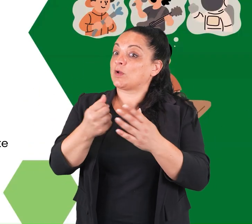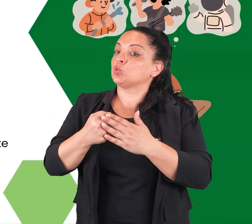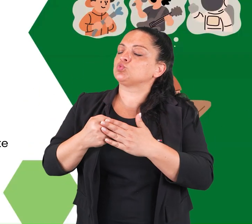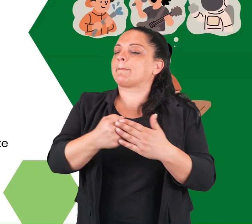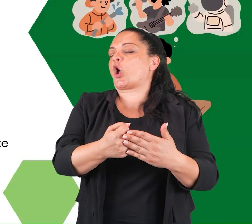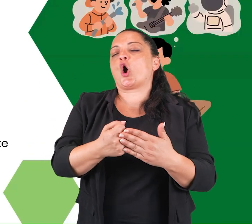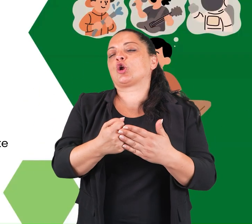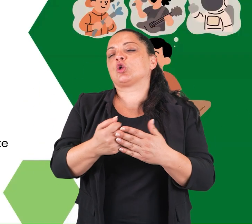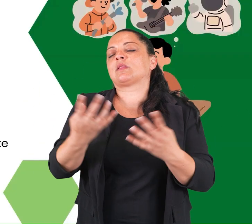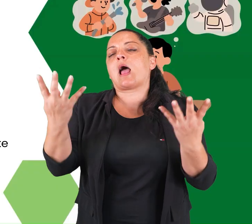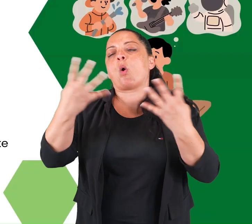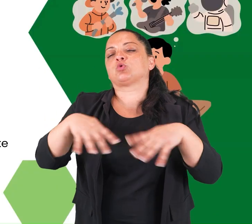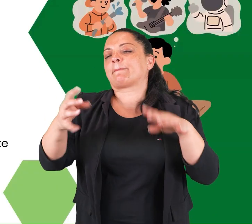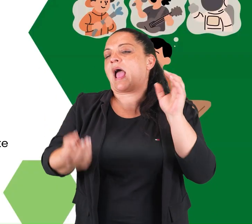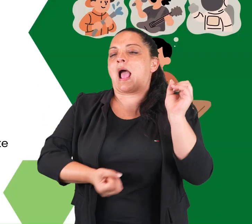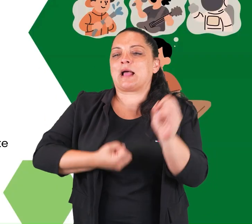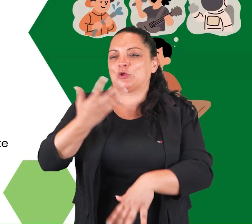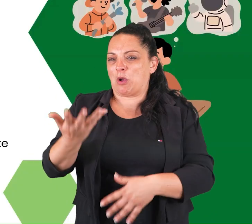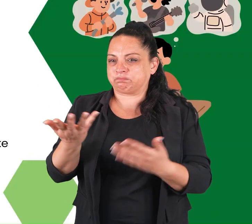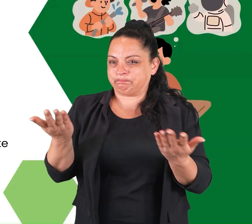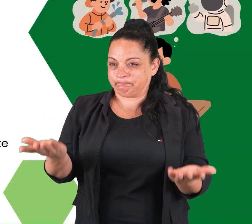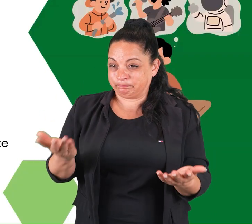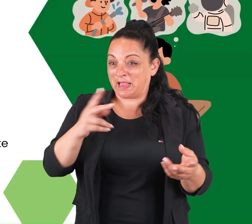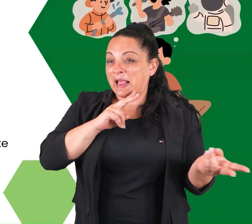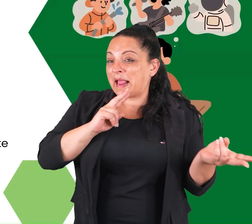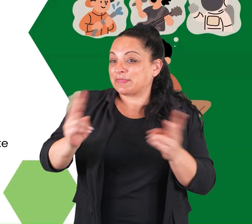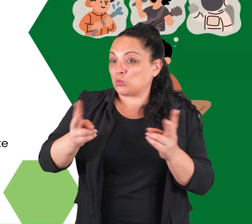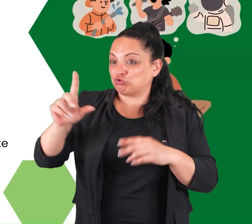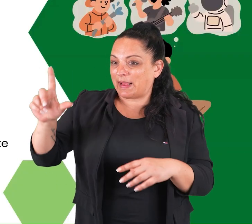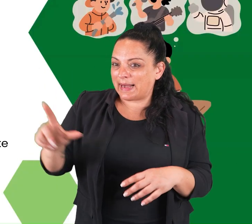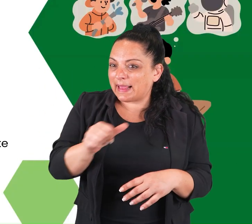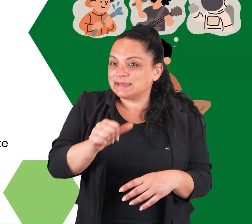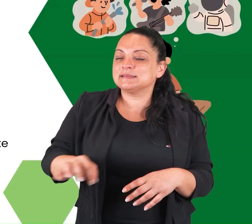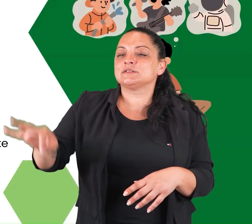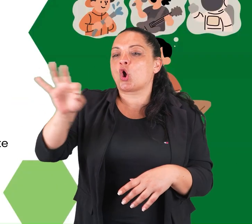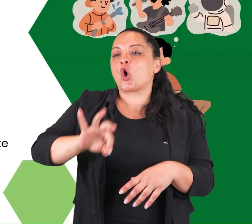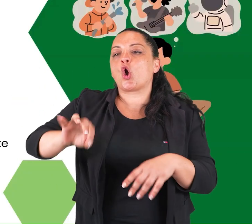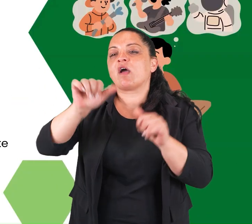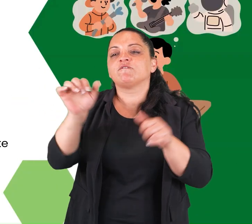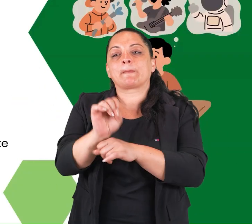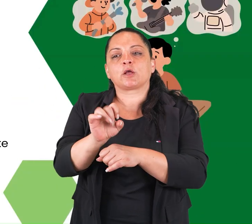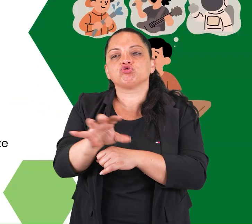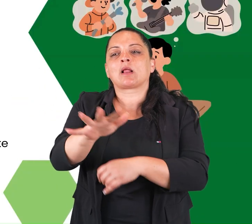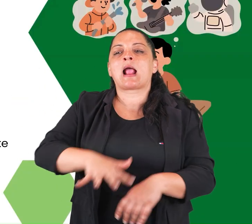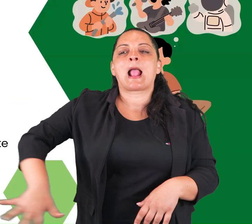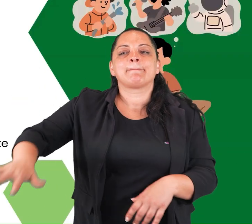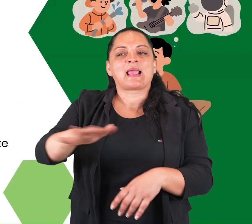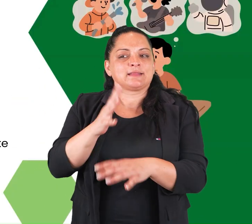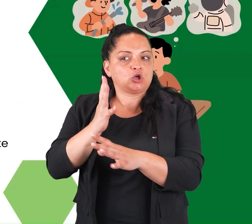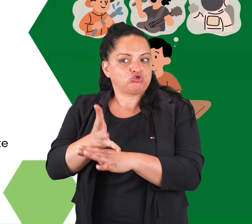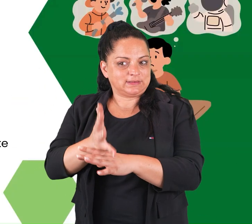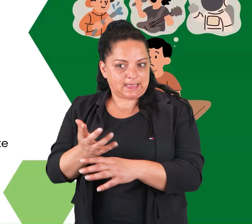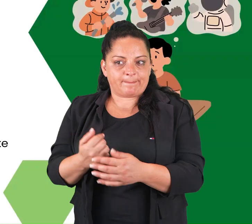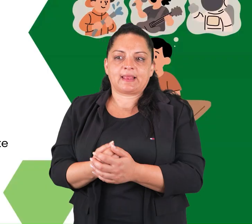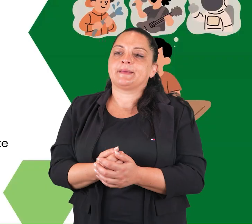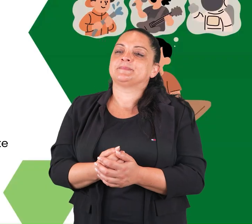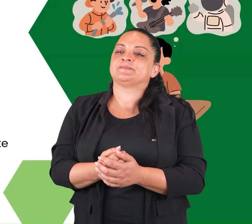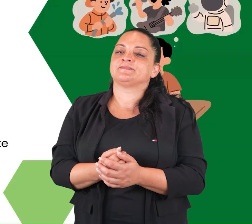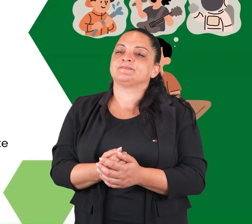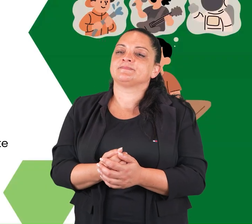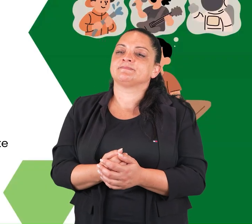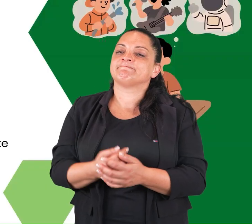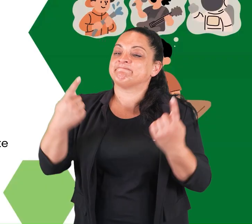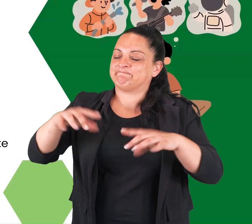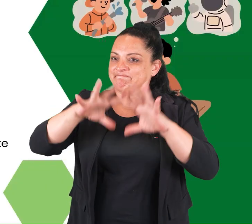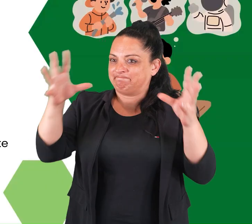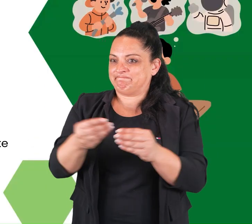And these supported, of course, with sign language interpretation and accessible training environments.